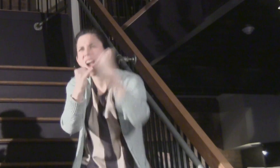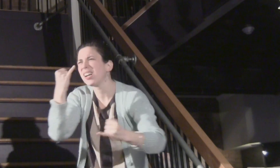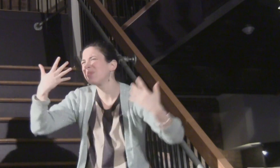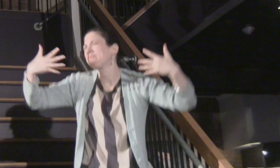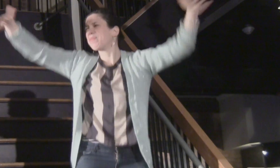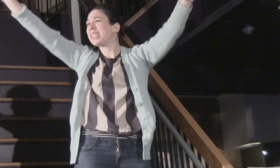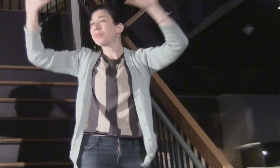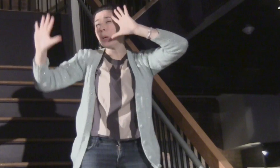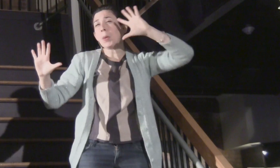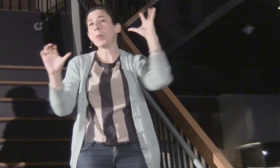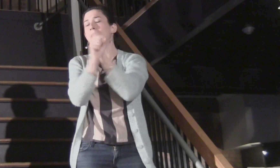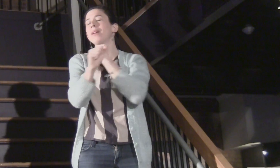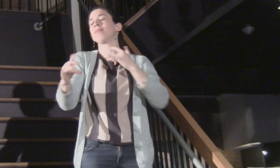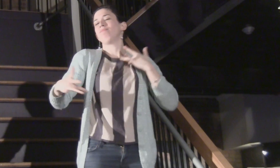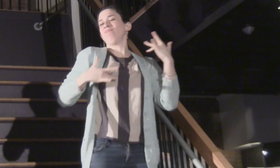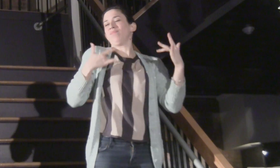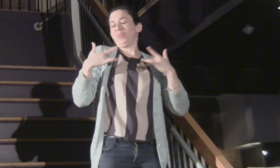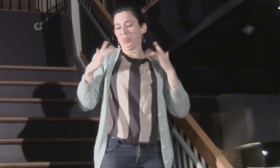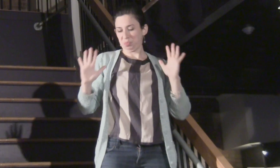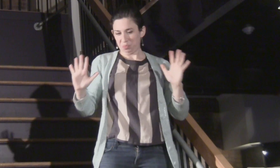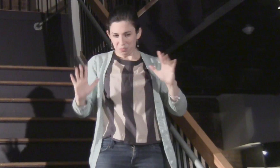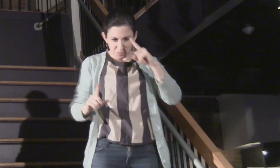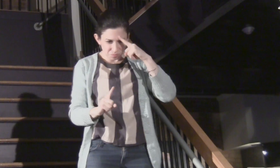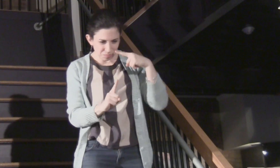But tomorrow will be the last. I will win.